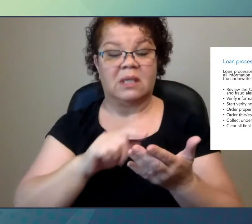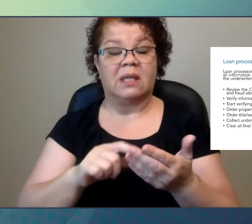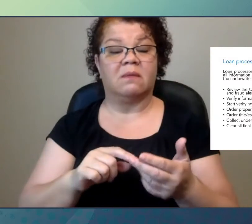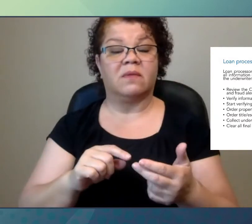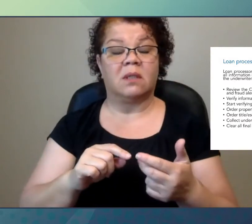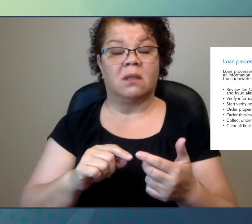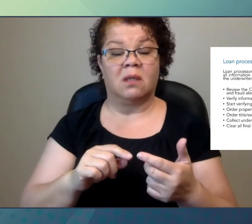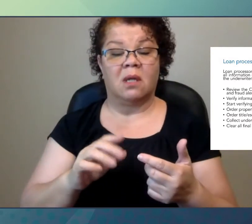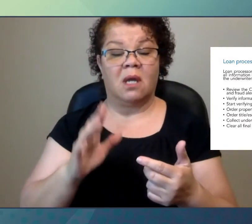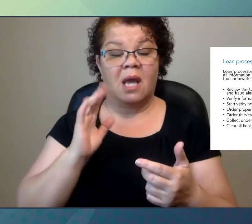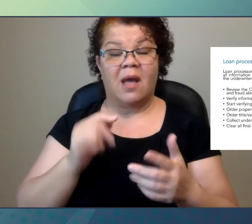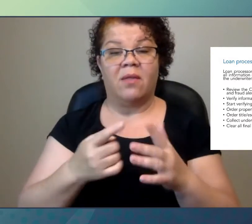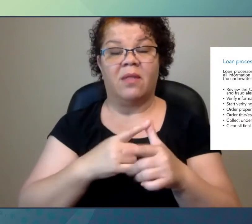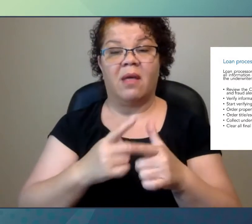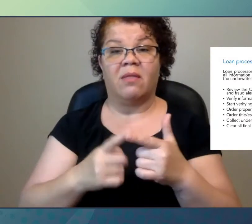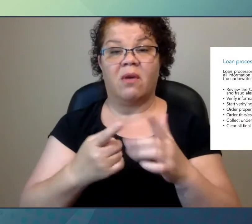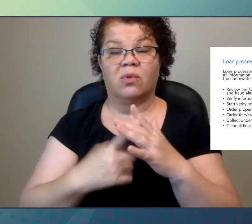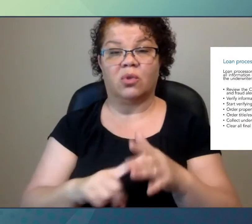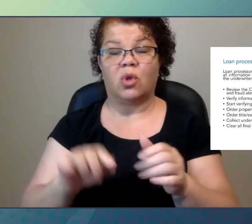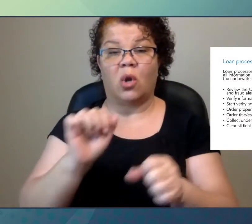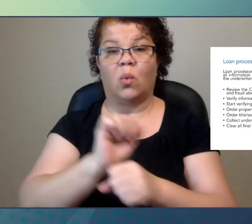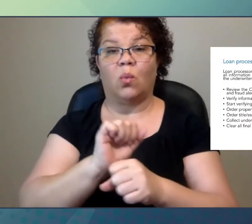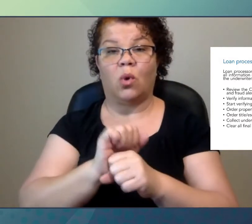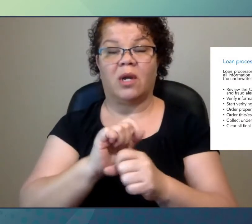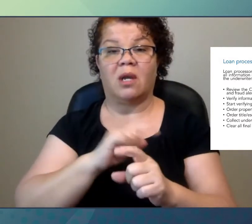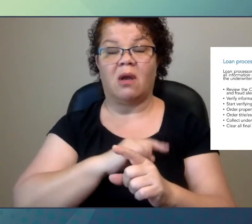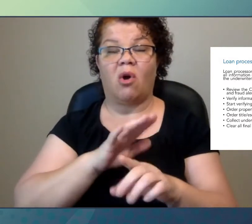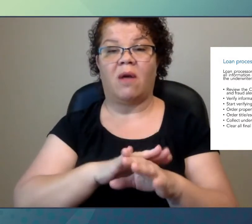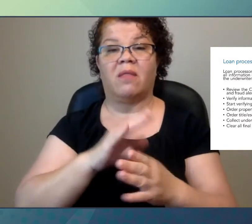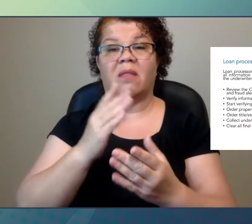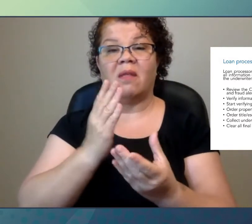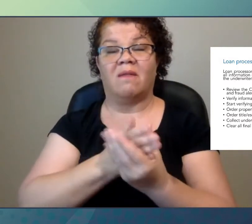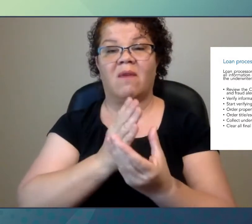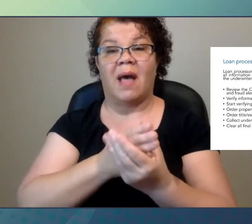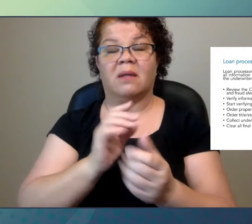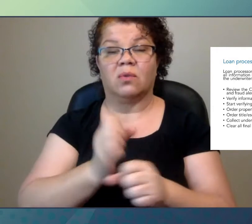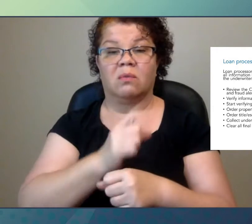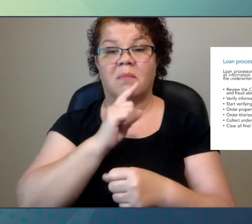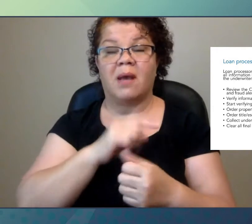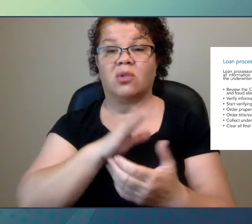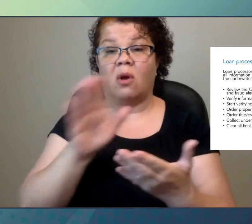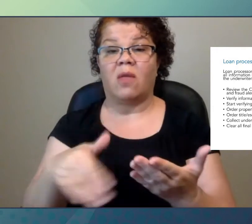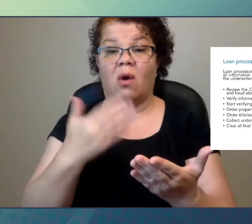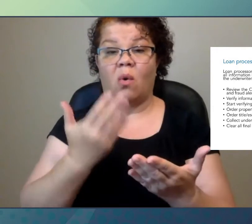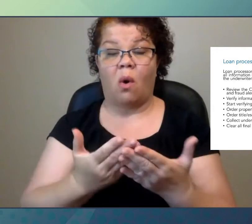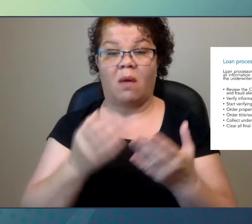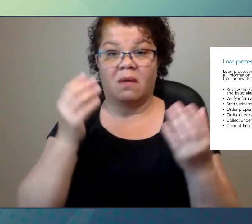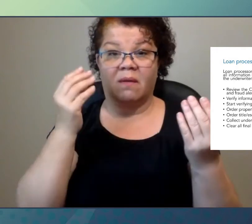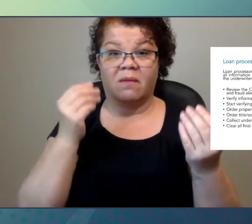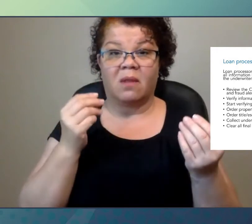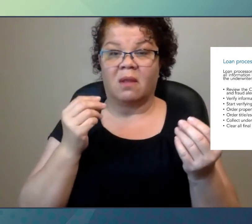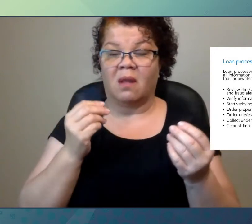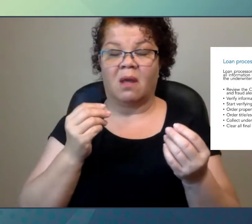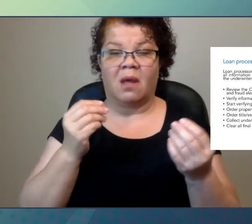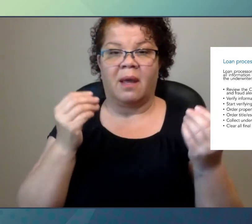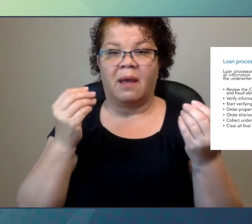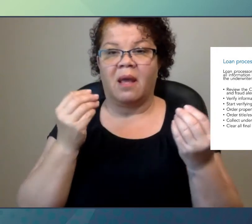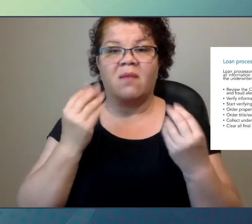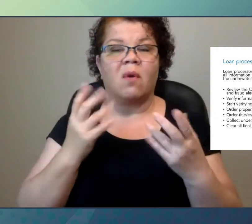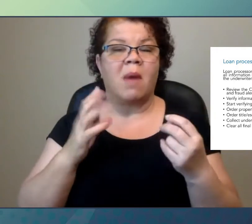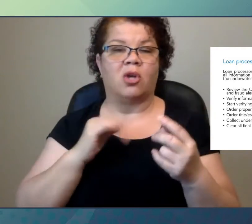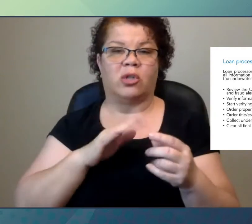and start working the file to make sure that all of the nuances get done. There's a